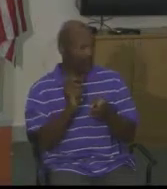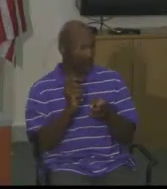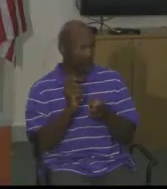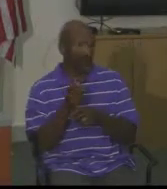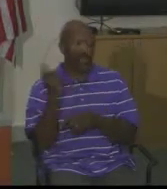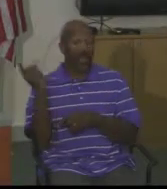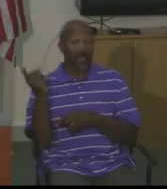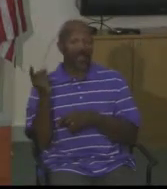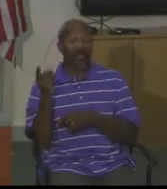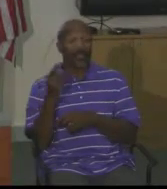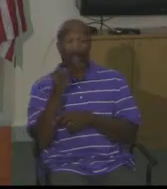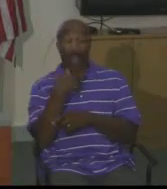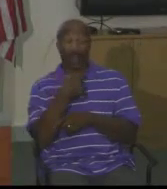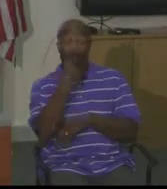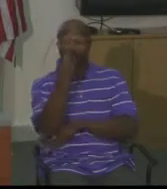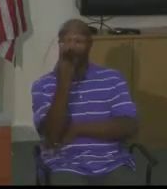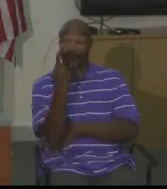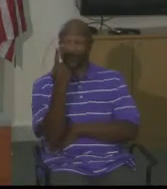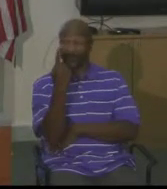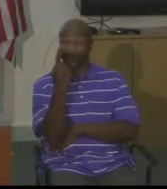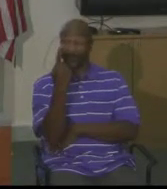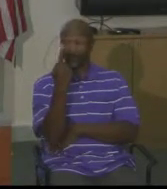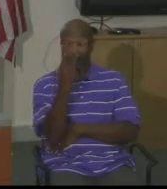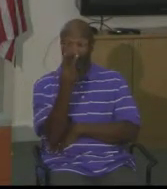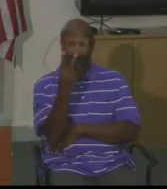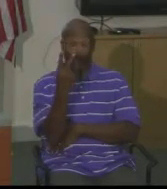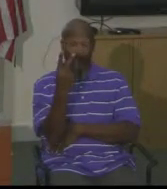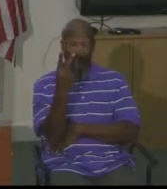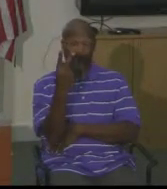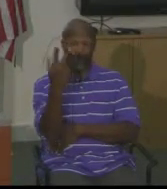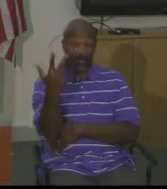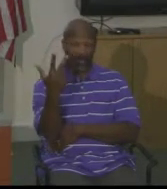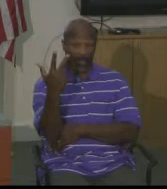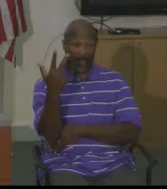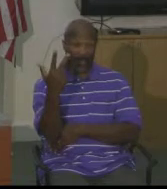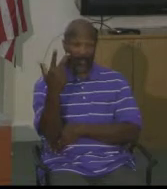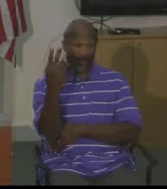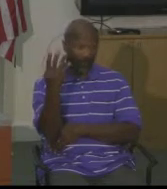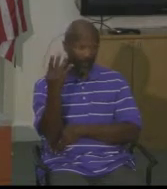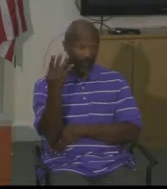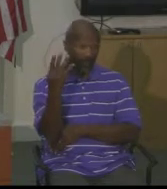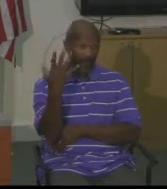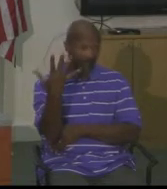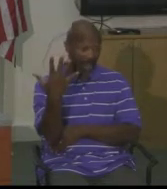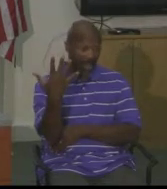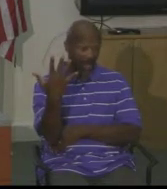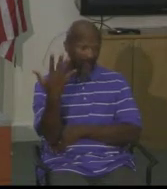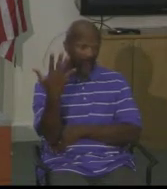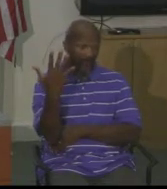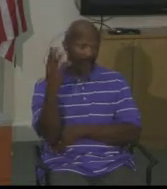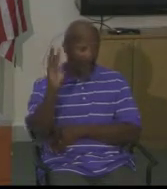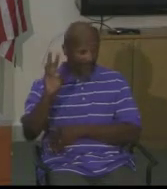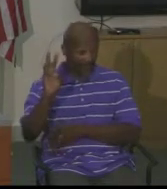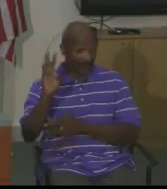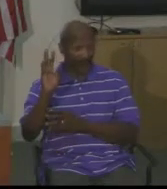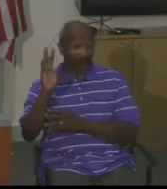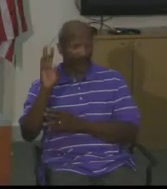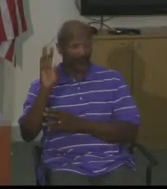There are 1, 2, 3, 4, 5,